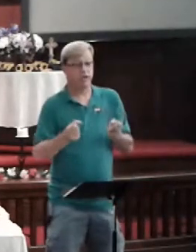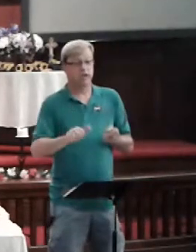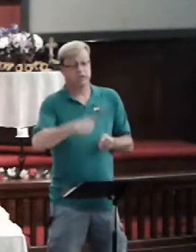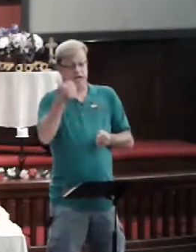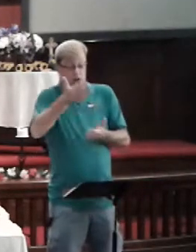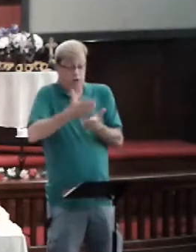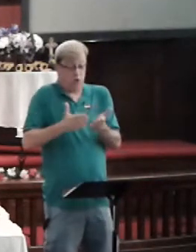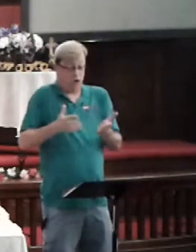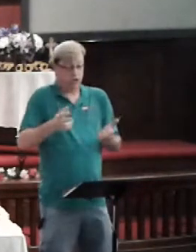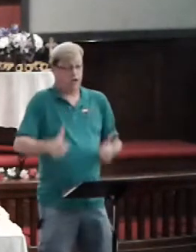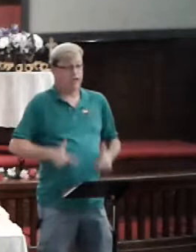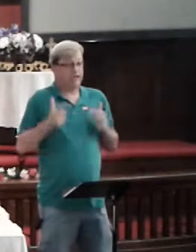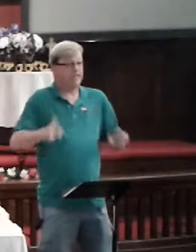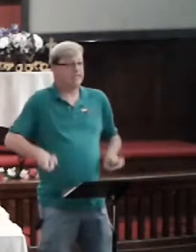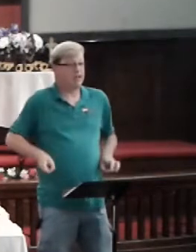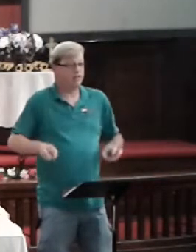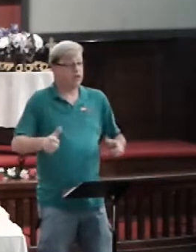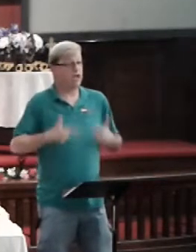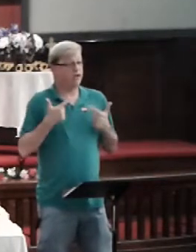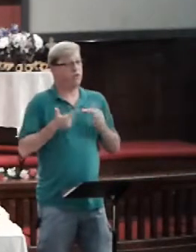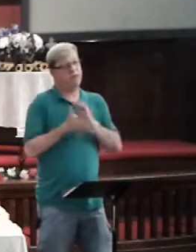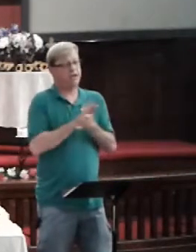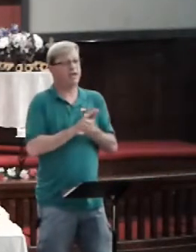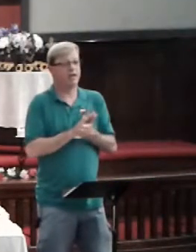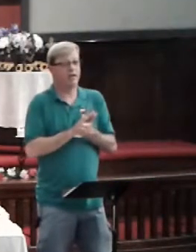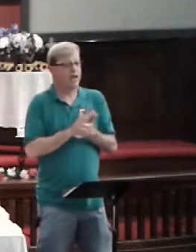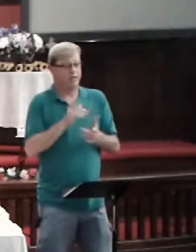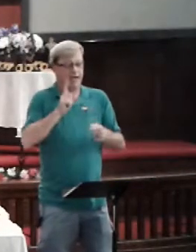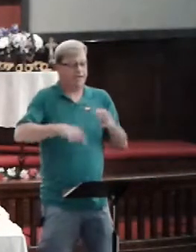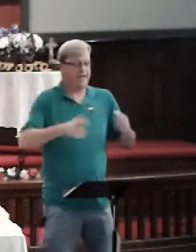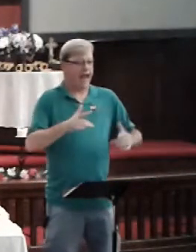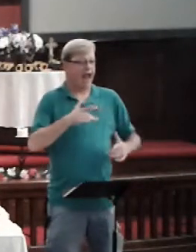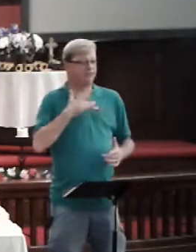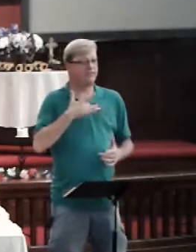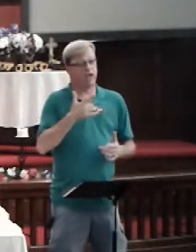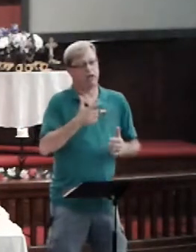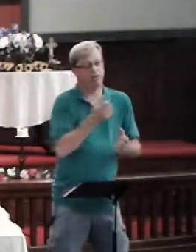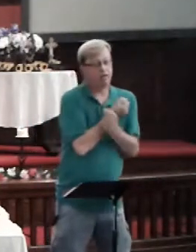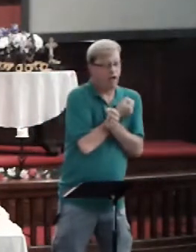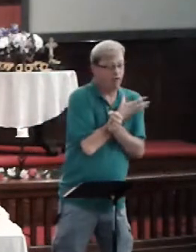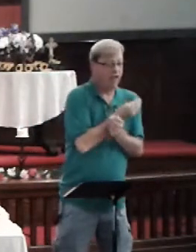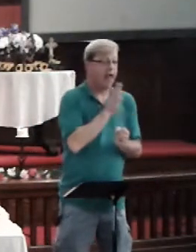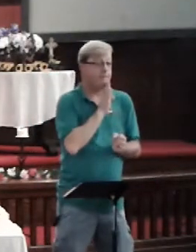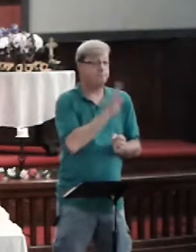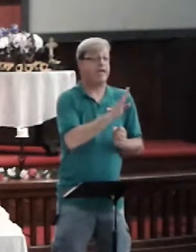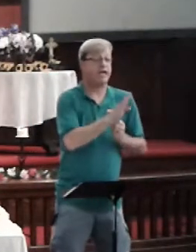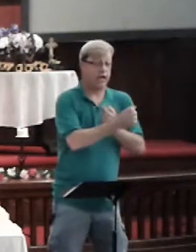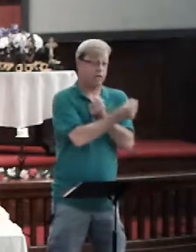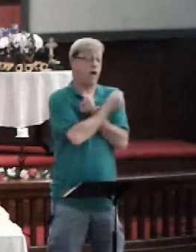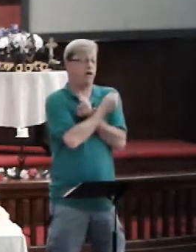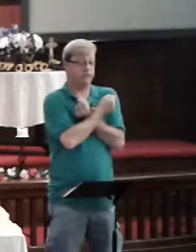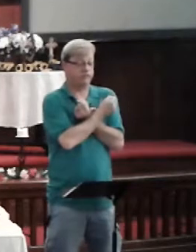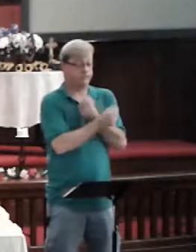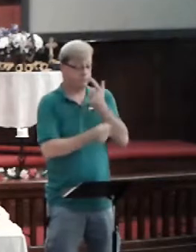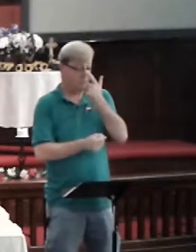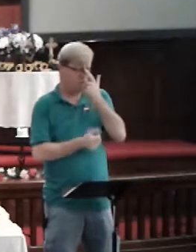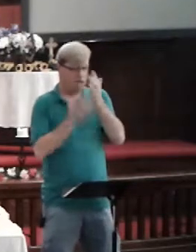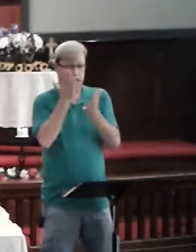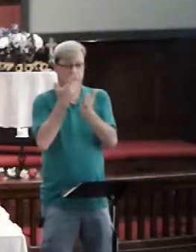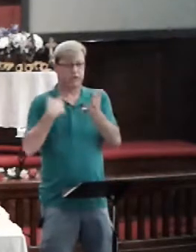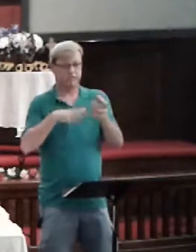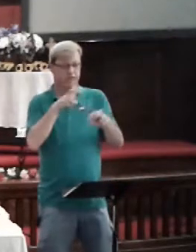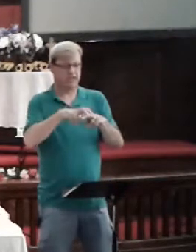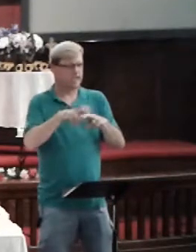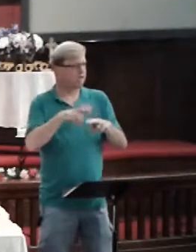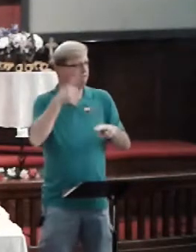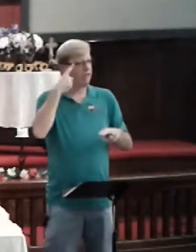life, we become impotent to love and be loved. Some of us are sitting in this room right